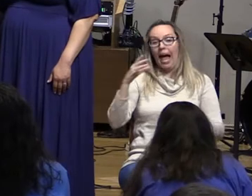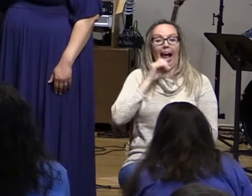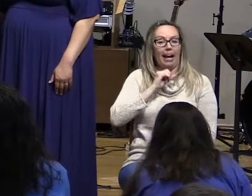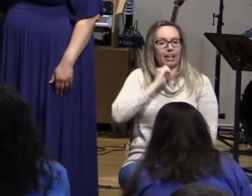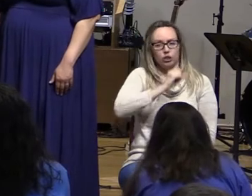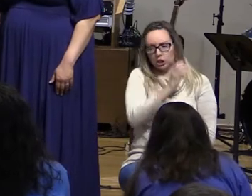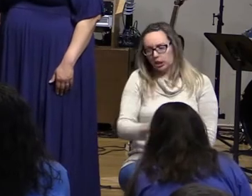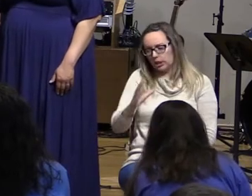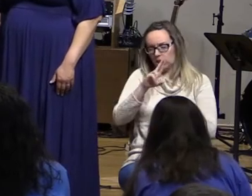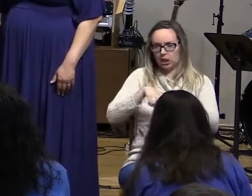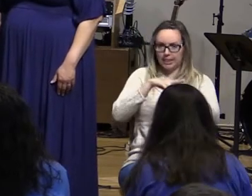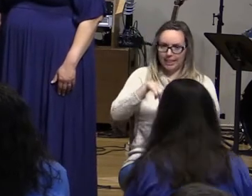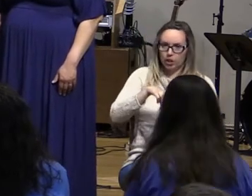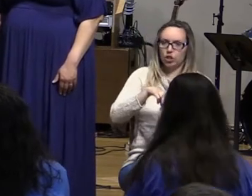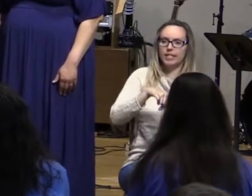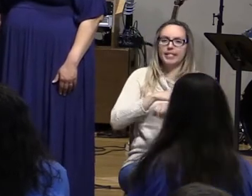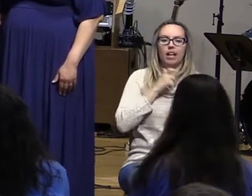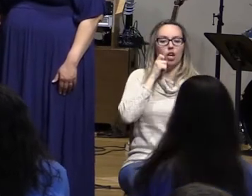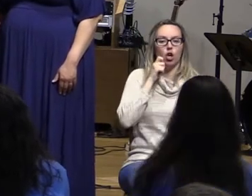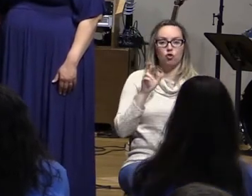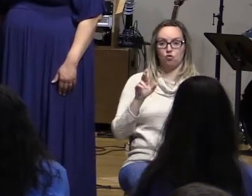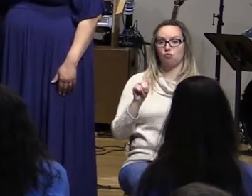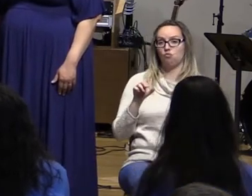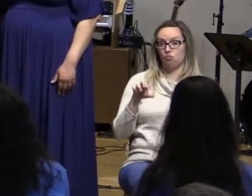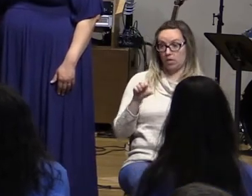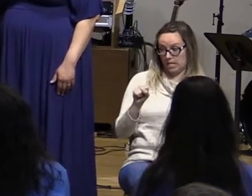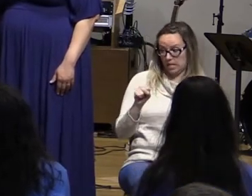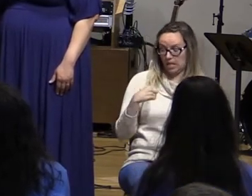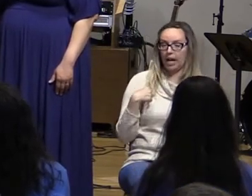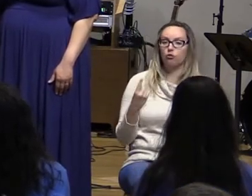ages, nations, and races?